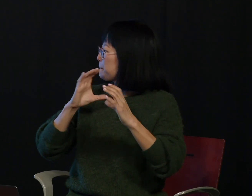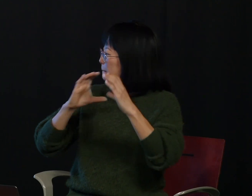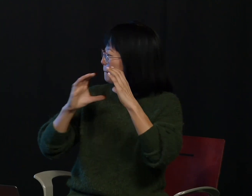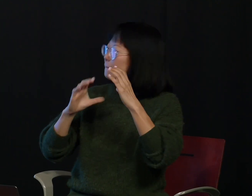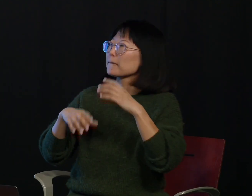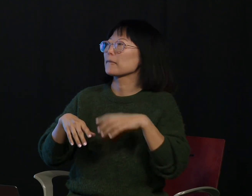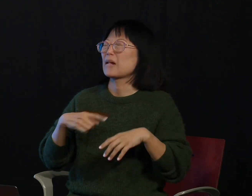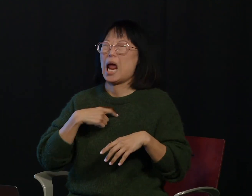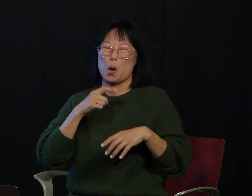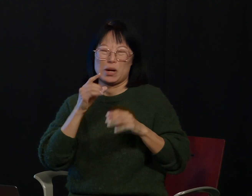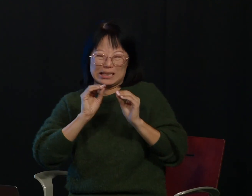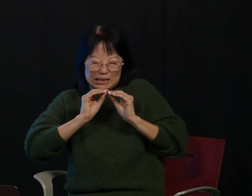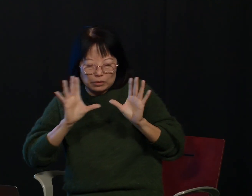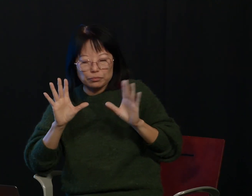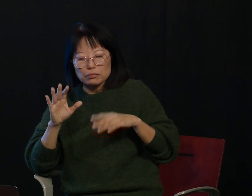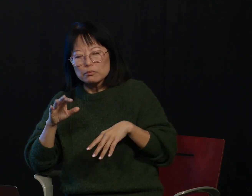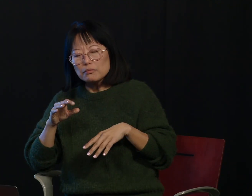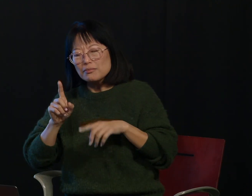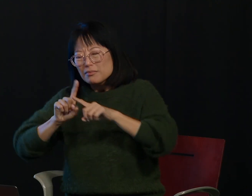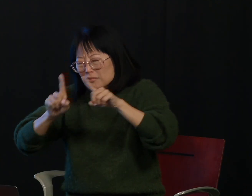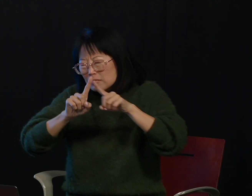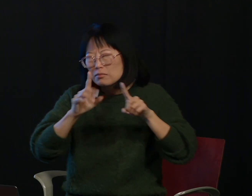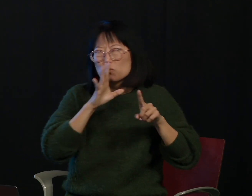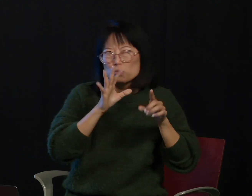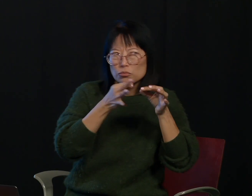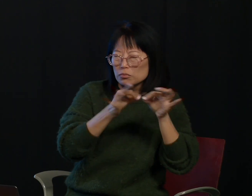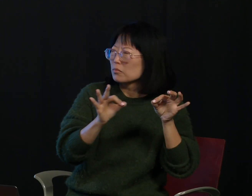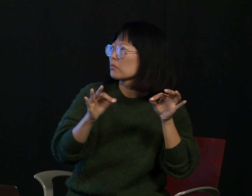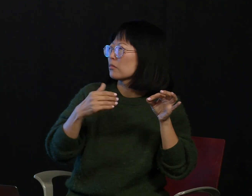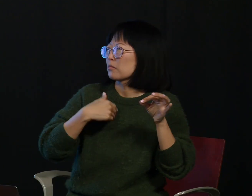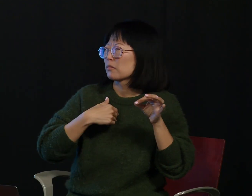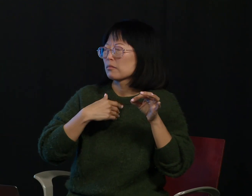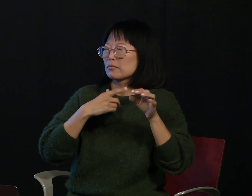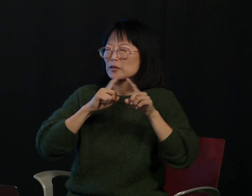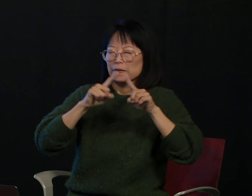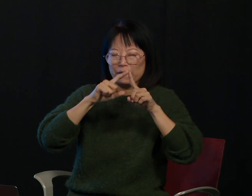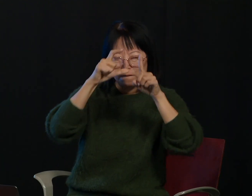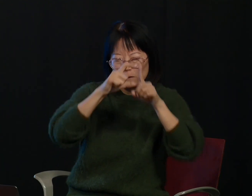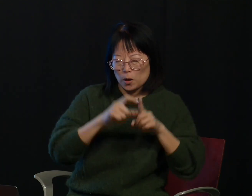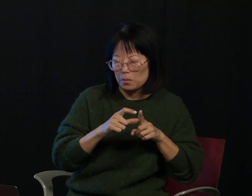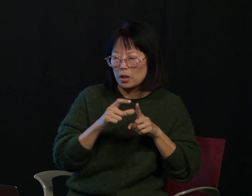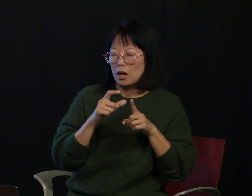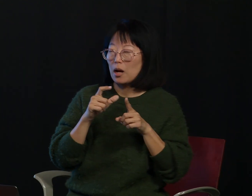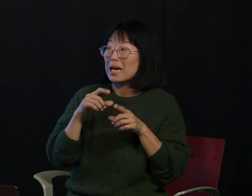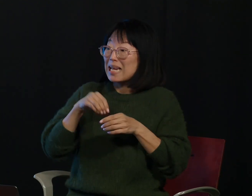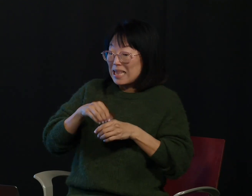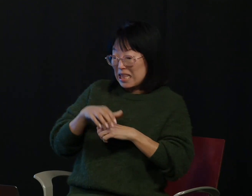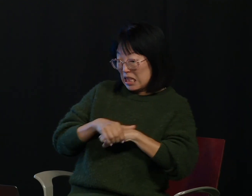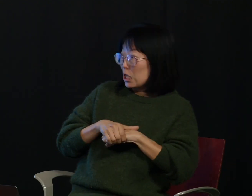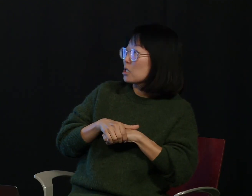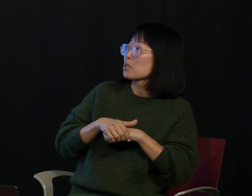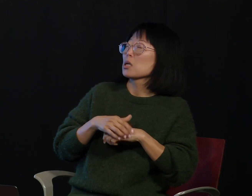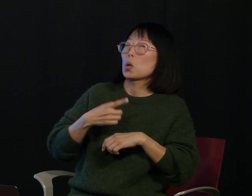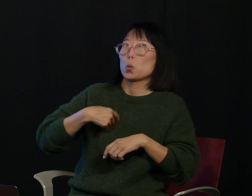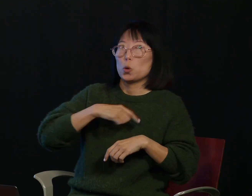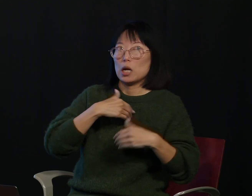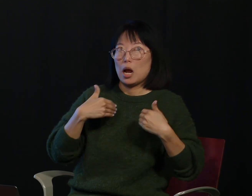to communicate. And I just want to be clear, different spoken languages have different terms. In English,